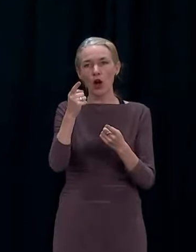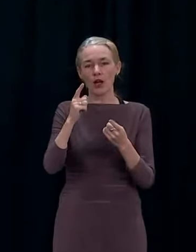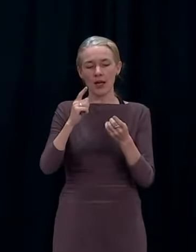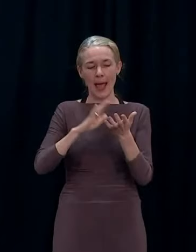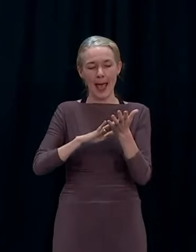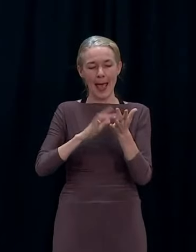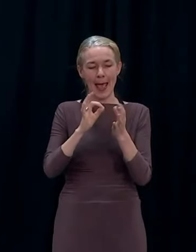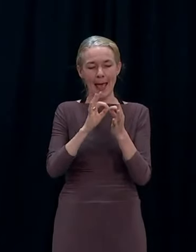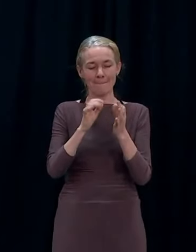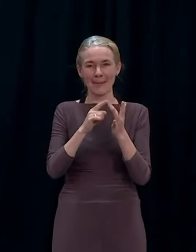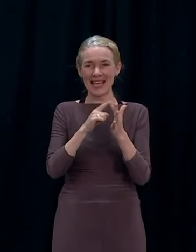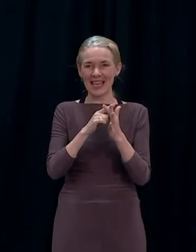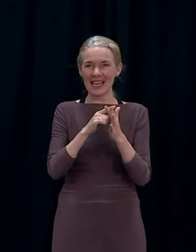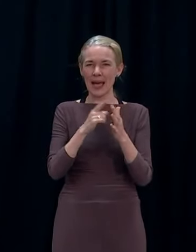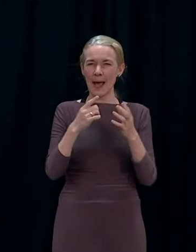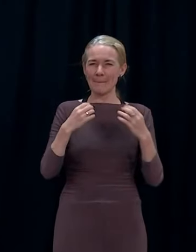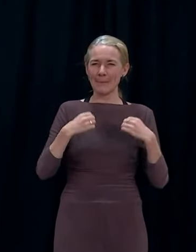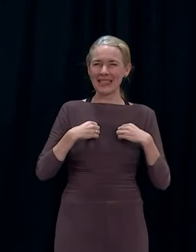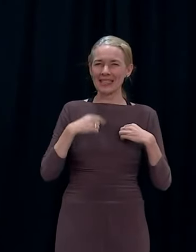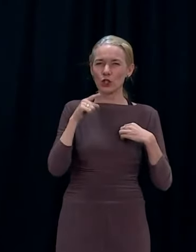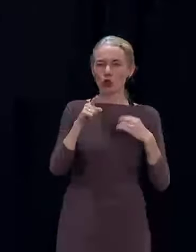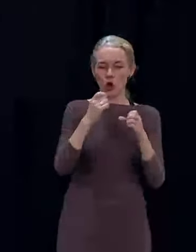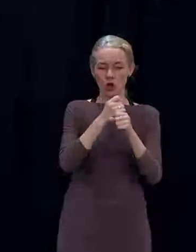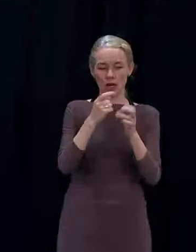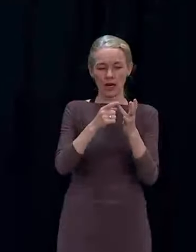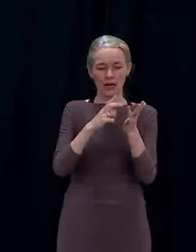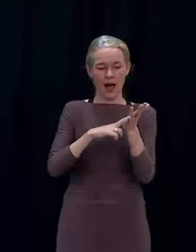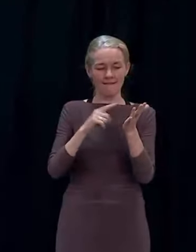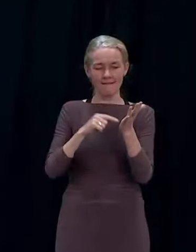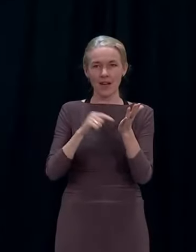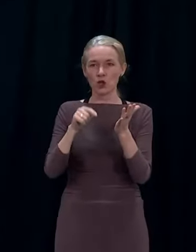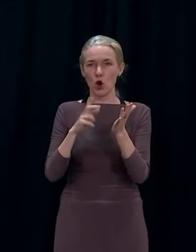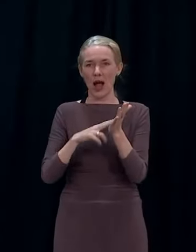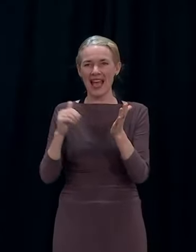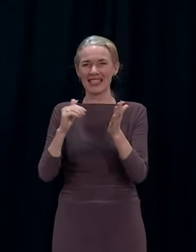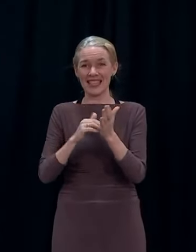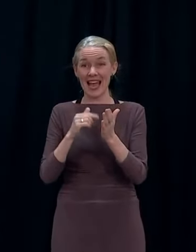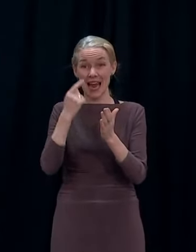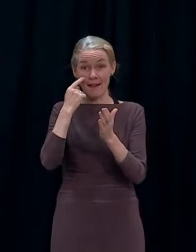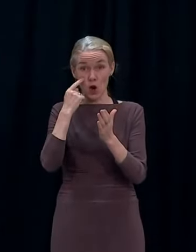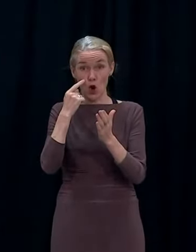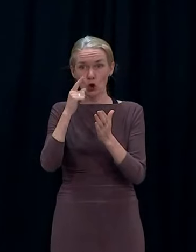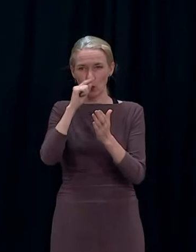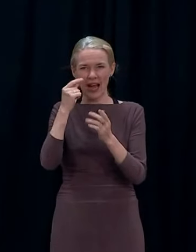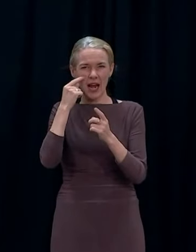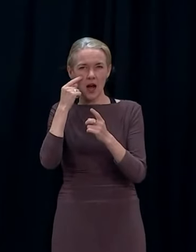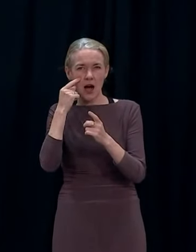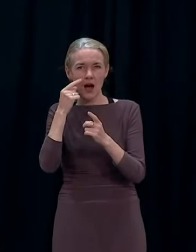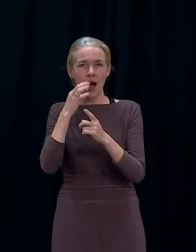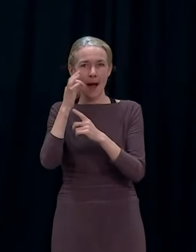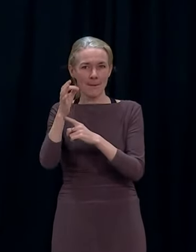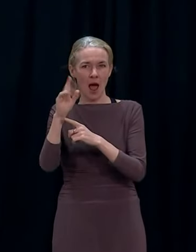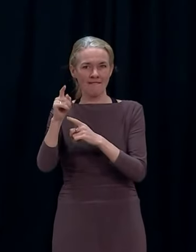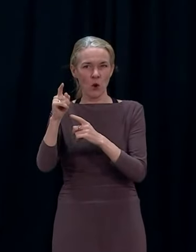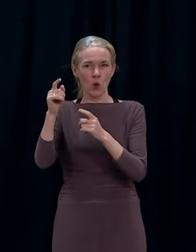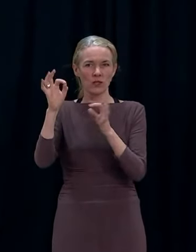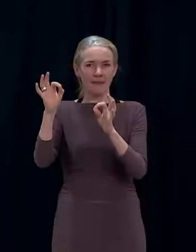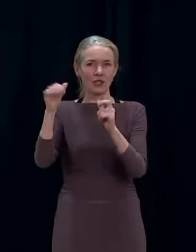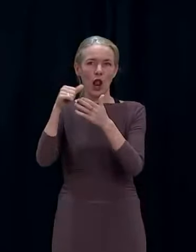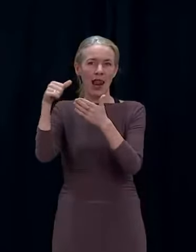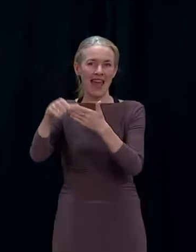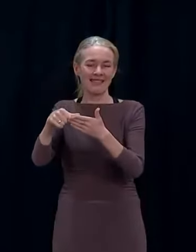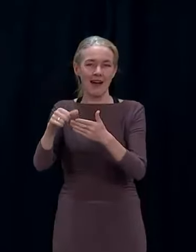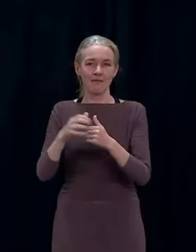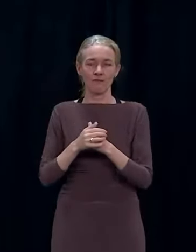business.gov.nz. A quick reminder of why the boundary is there in the first place and what we're trying to achieve here. We're trying to stop the spread